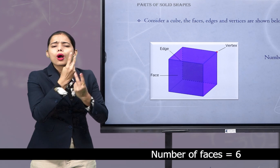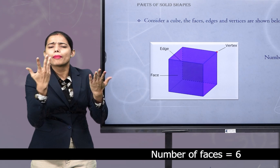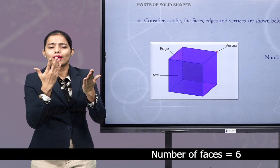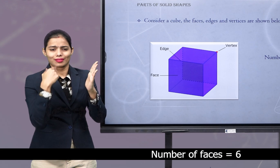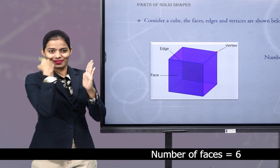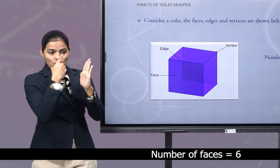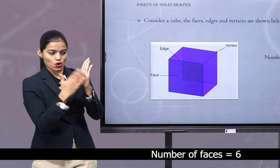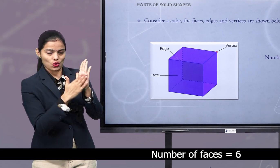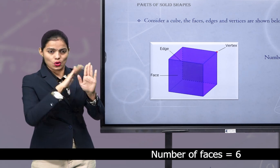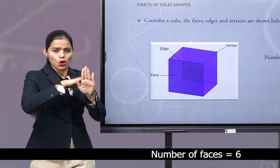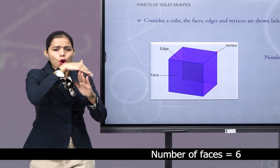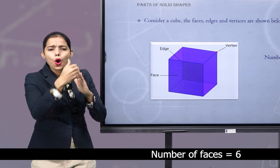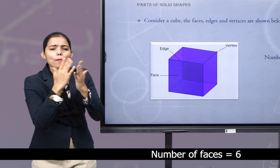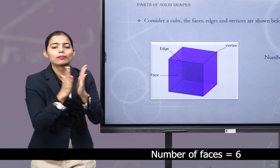Number of faces is equal to 6.